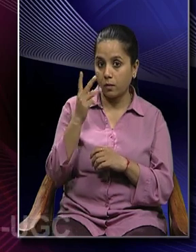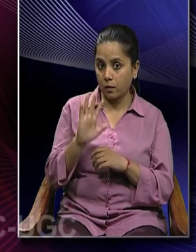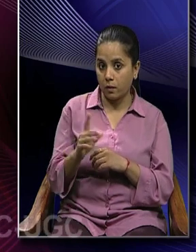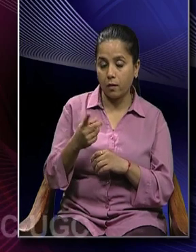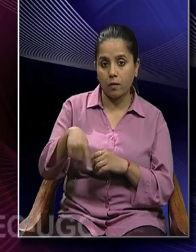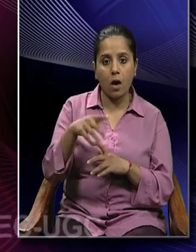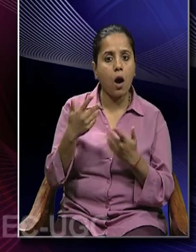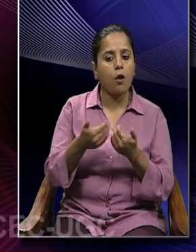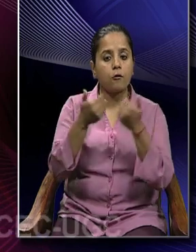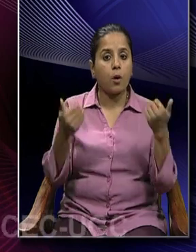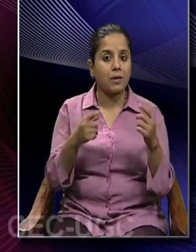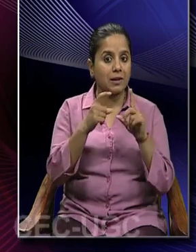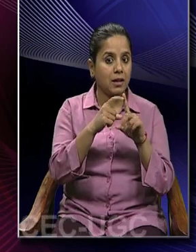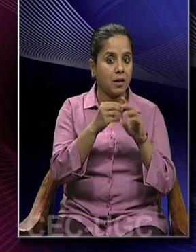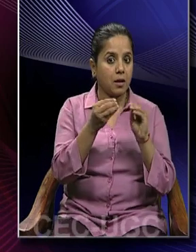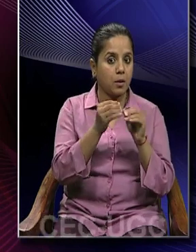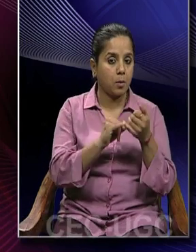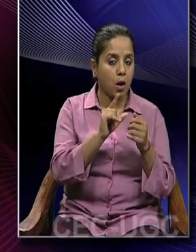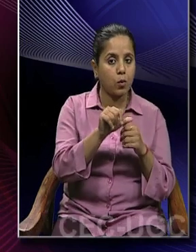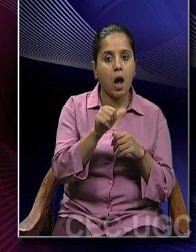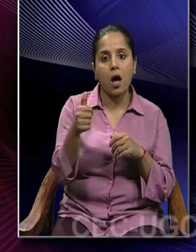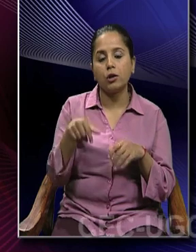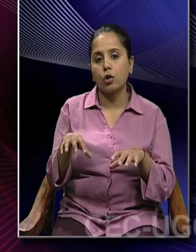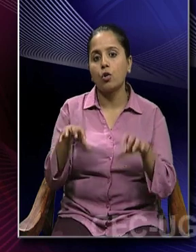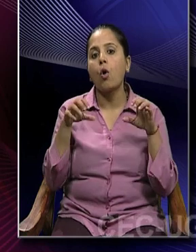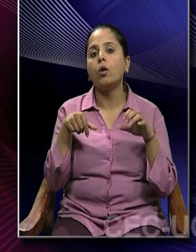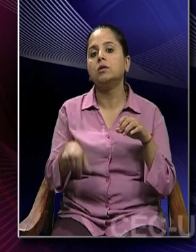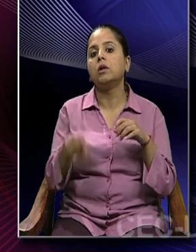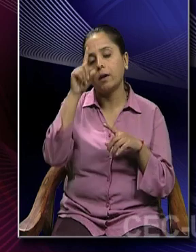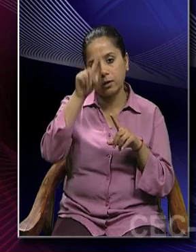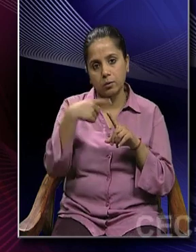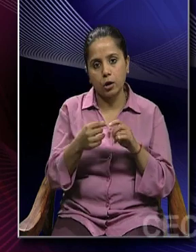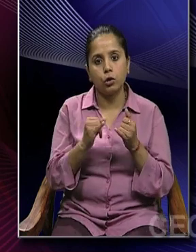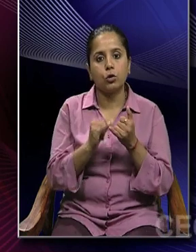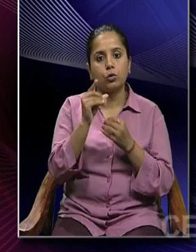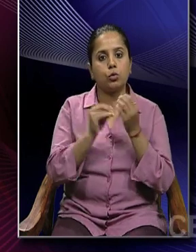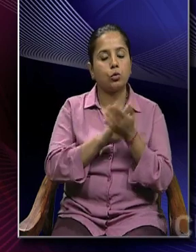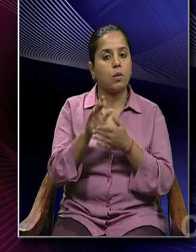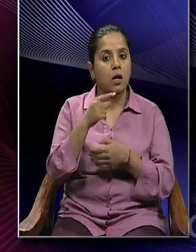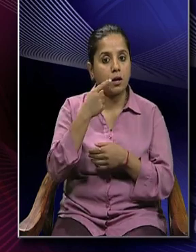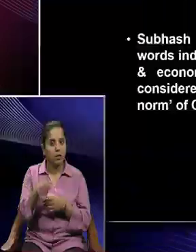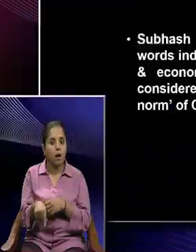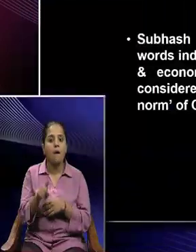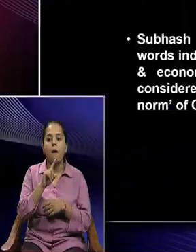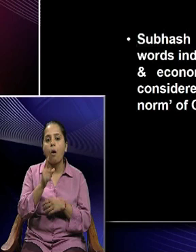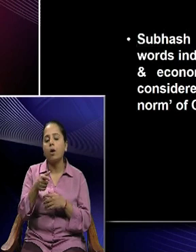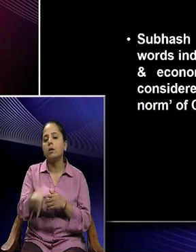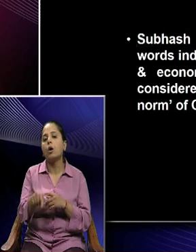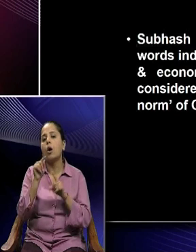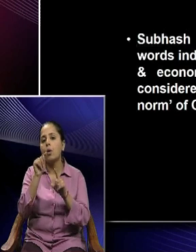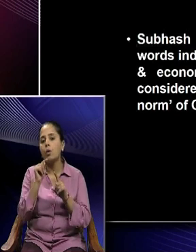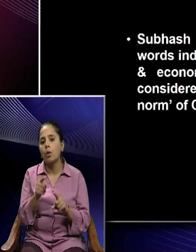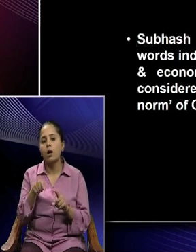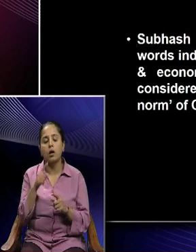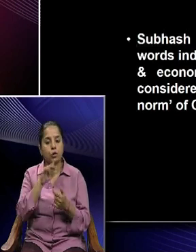how, apart from D.D. Basu, other constitutional experts like Subhash Kashyap, he says that the order of the words, they indicate